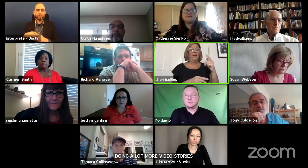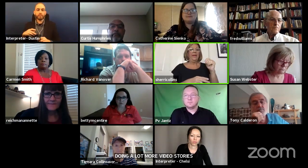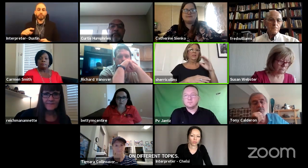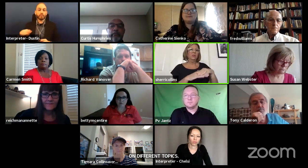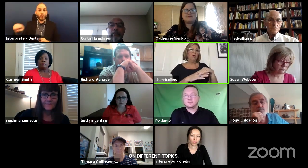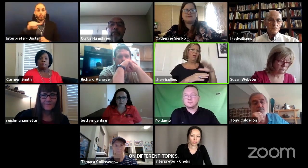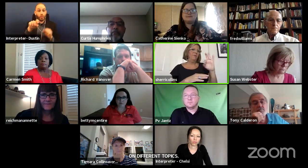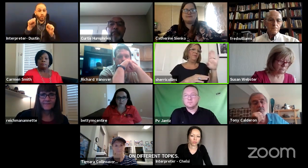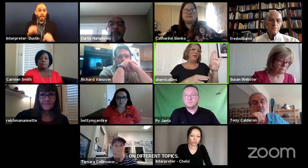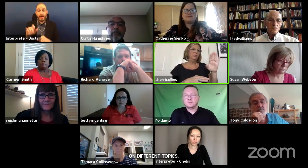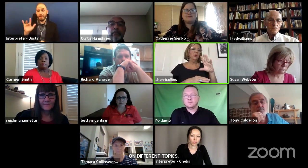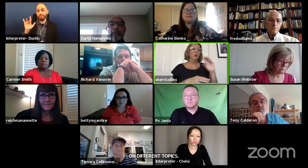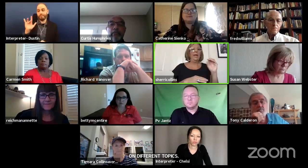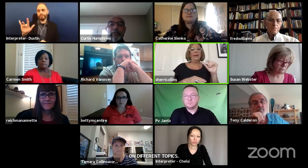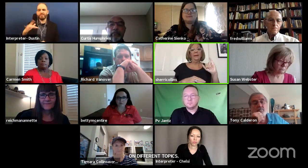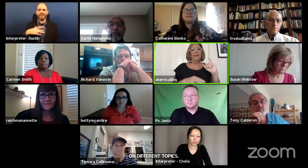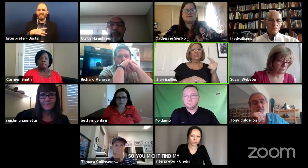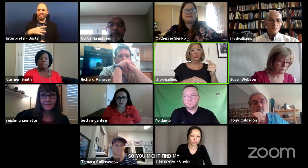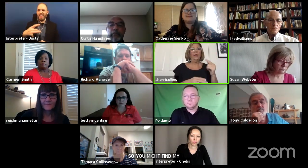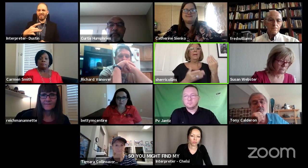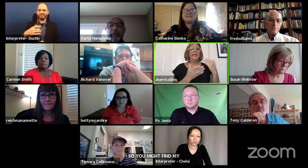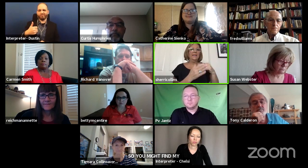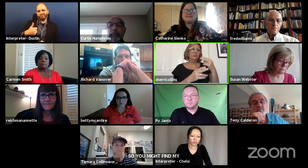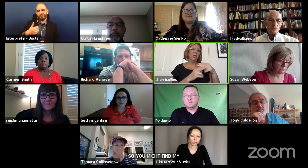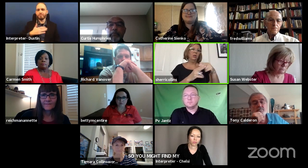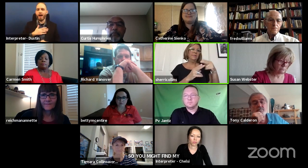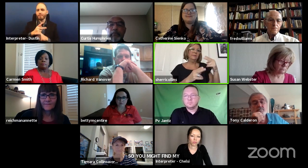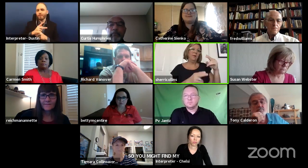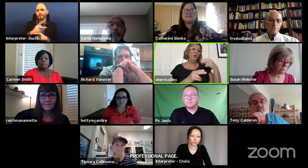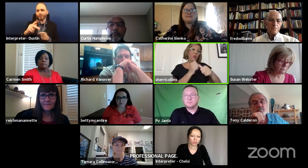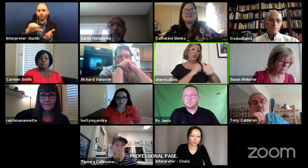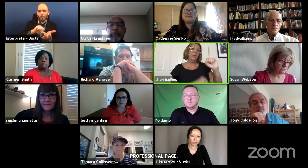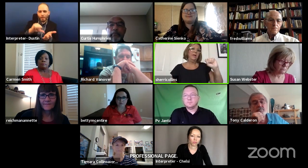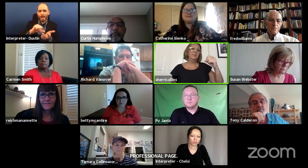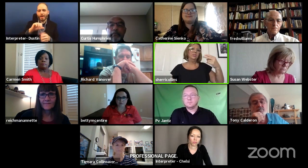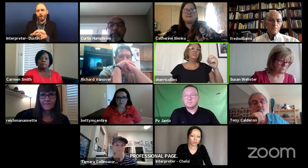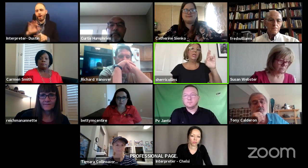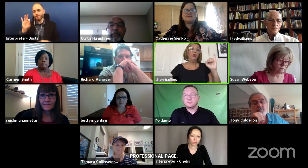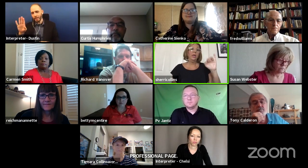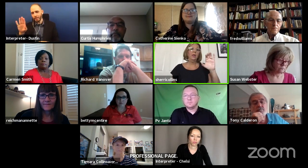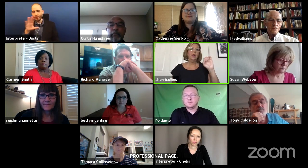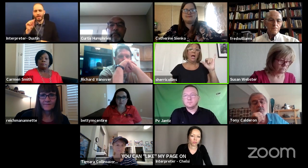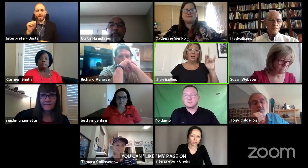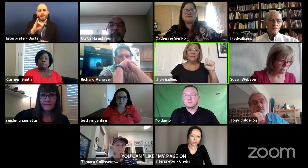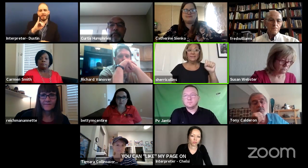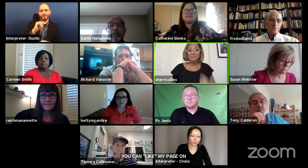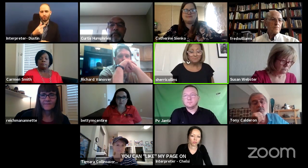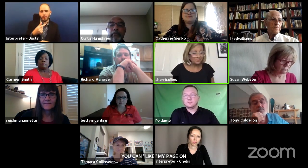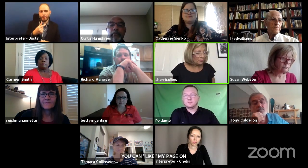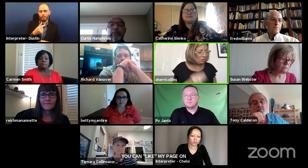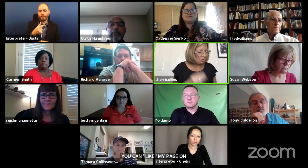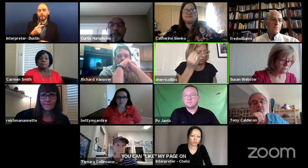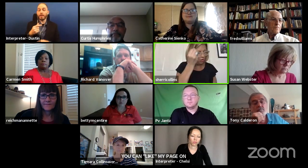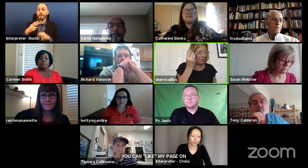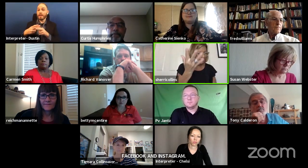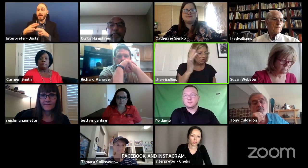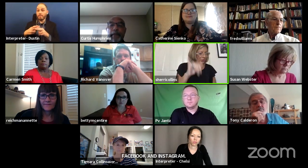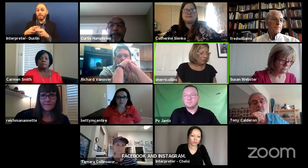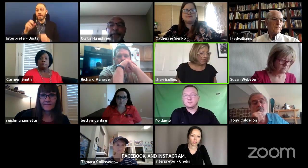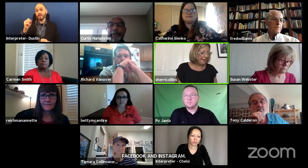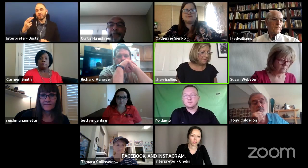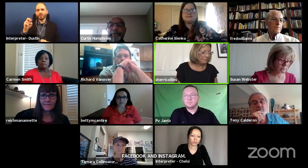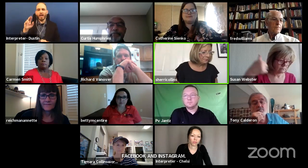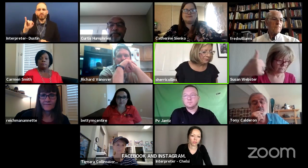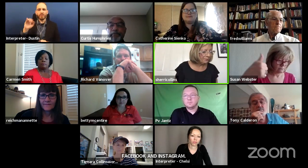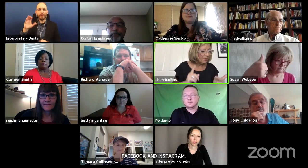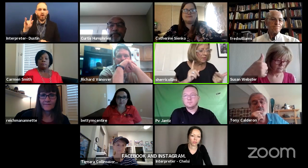my page on Facebook and Instagram. Again, it's under S. Sherry Collins. So I'll let you know